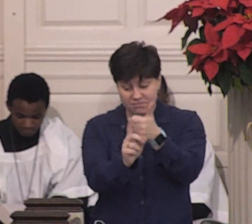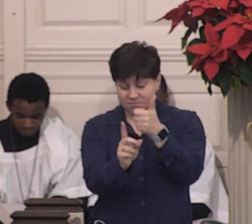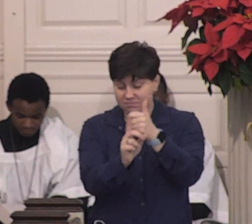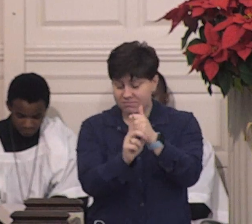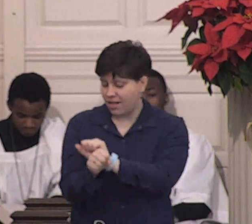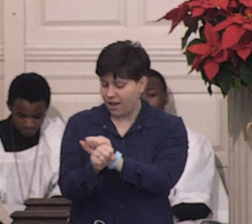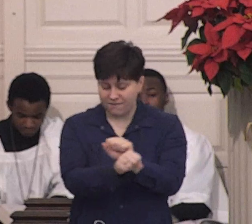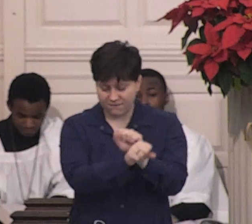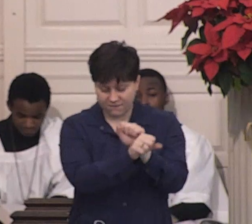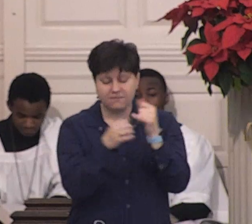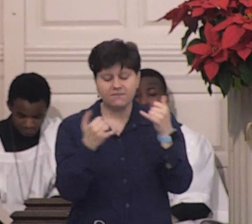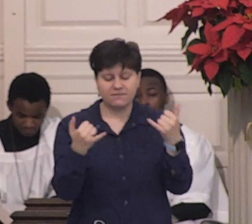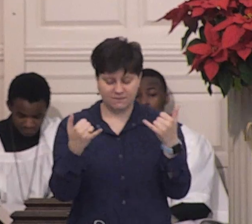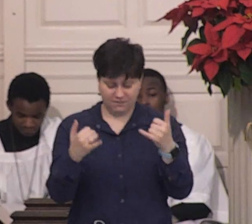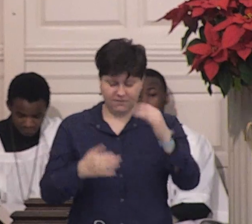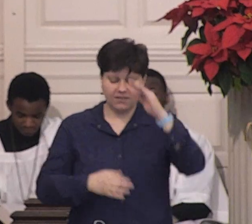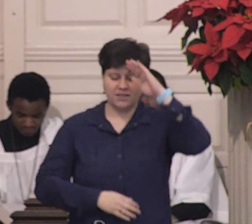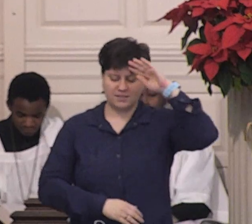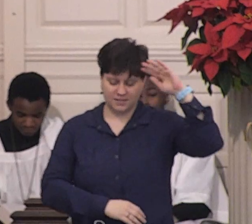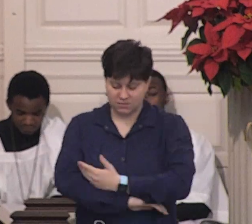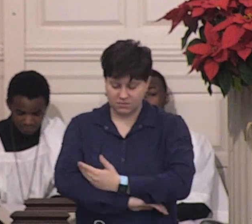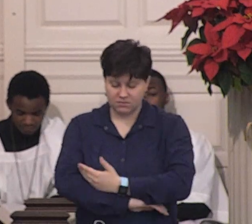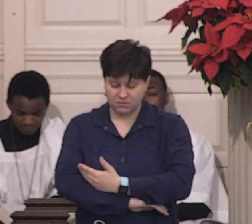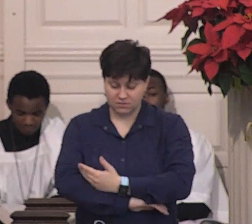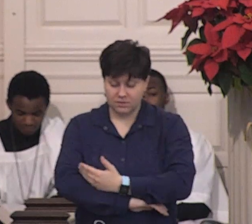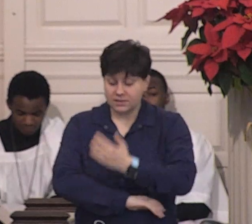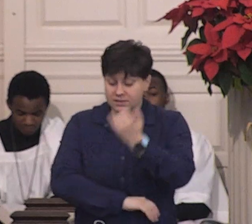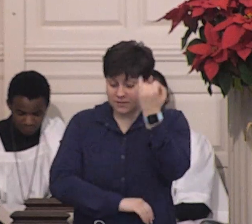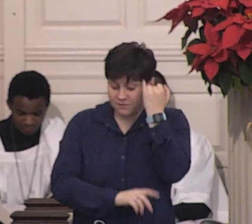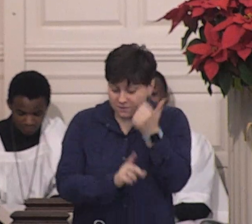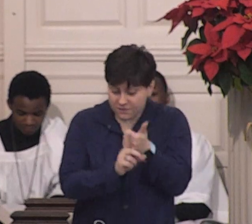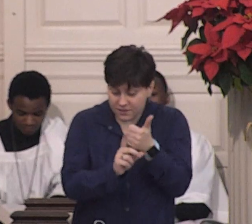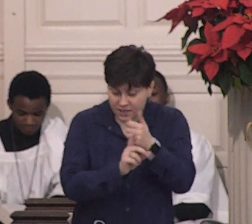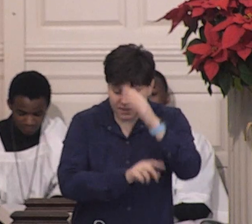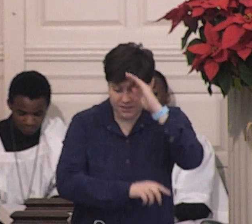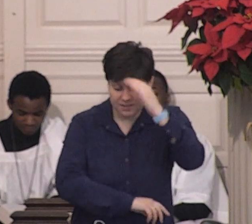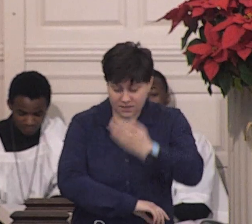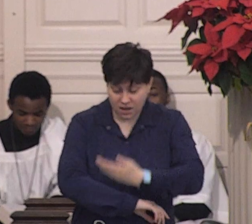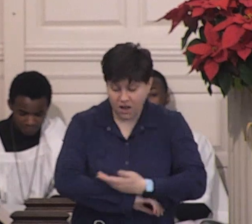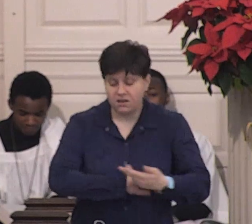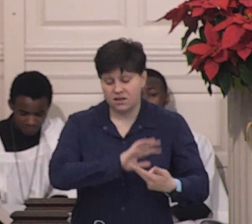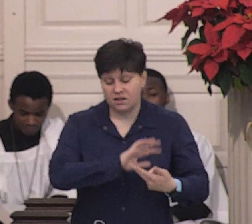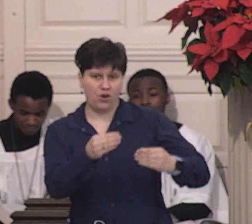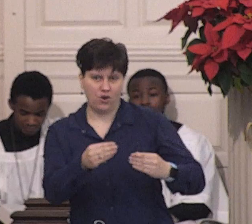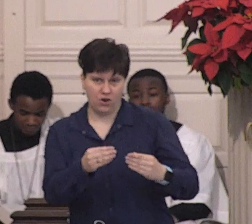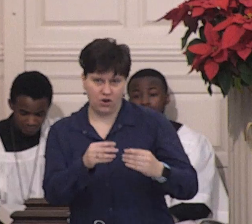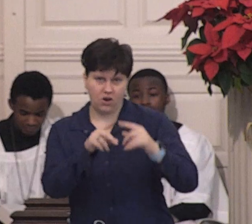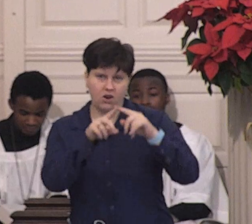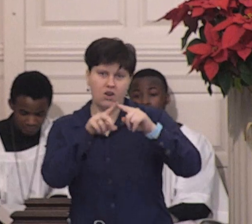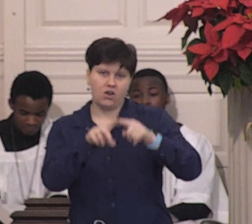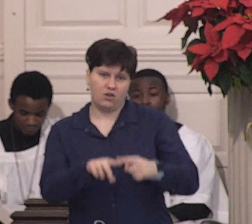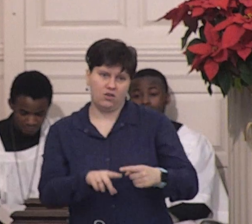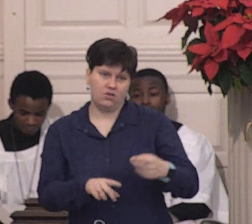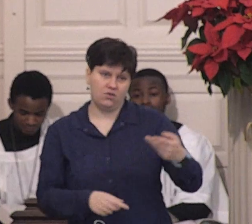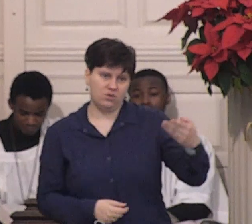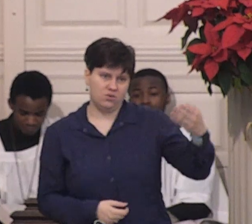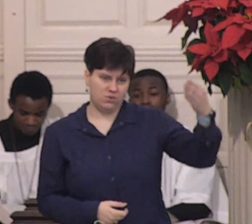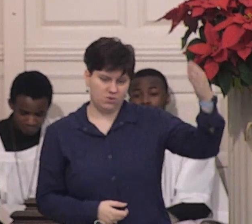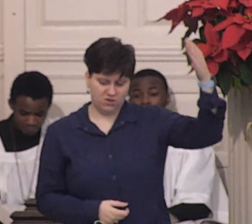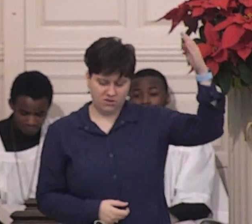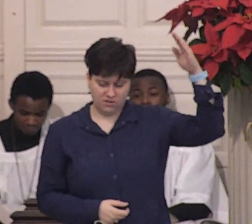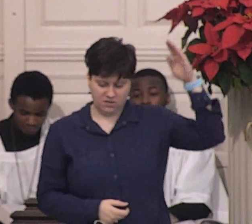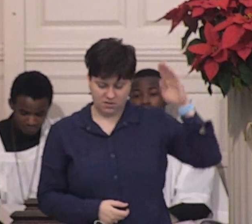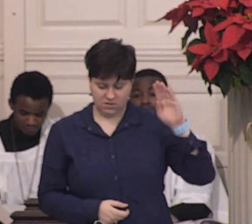longer a slave, but a son. And if a son, then also an heir